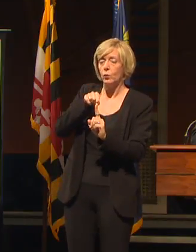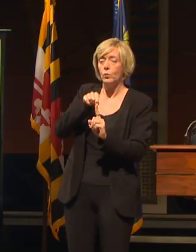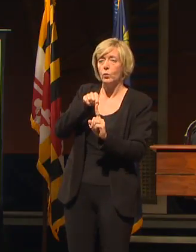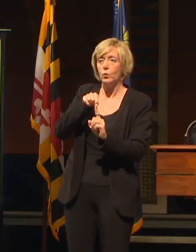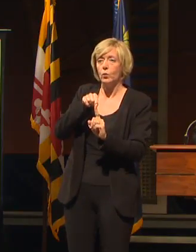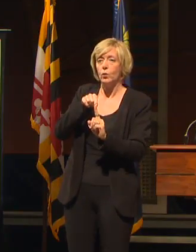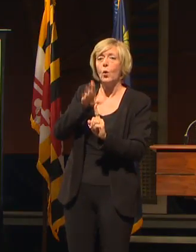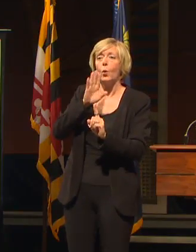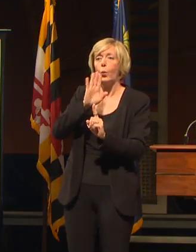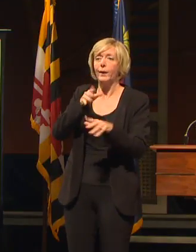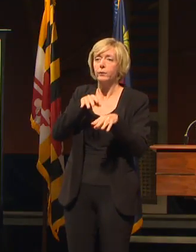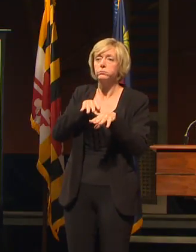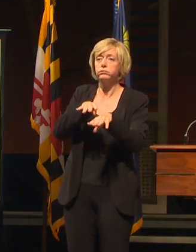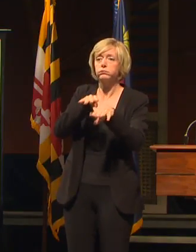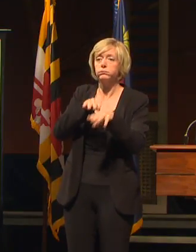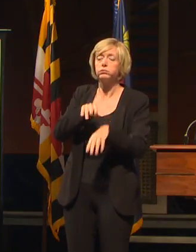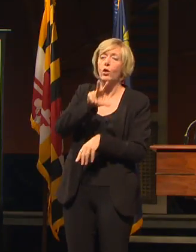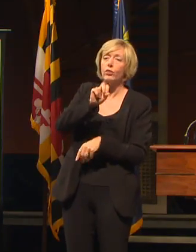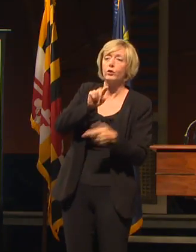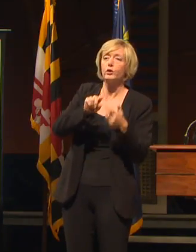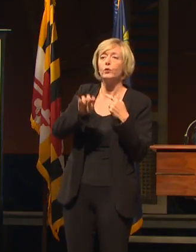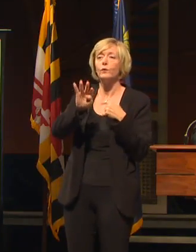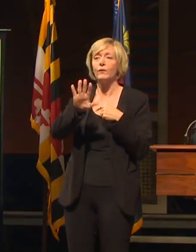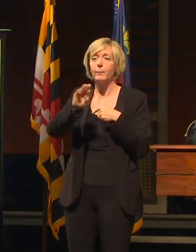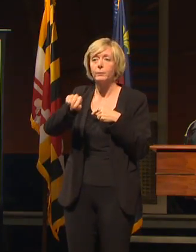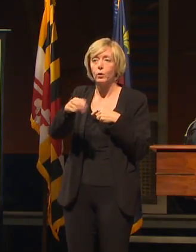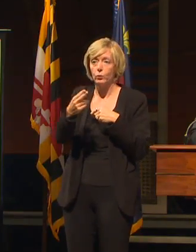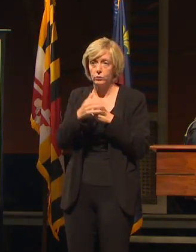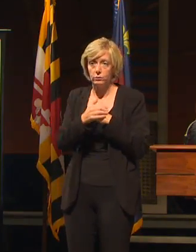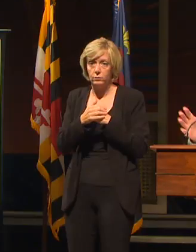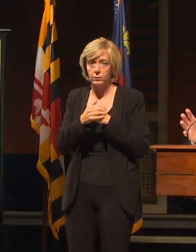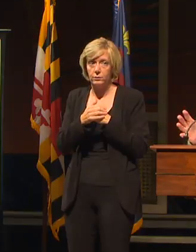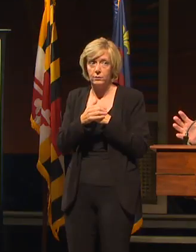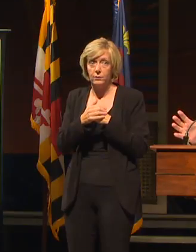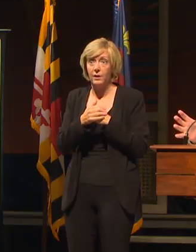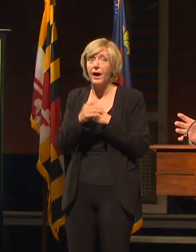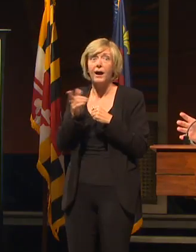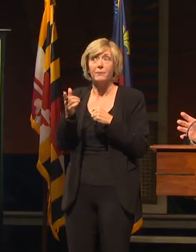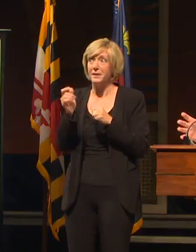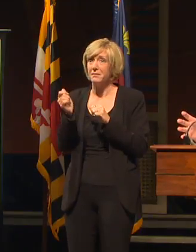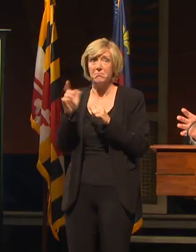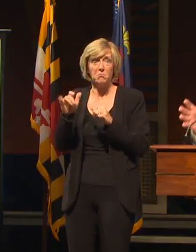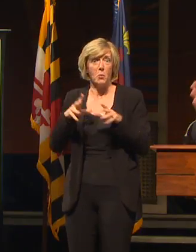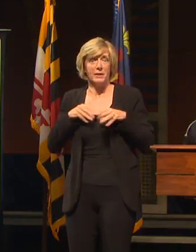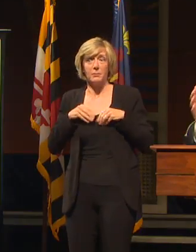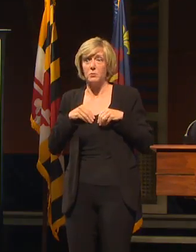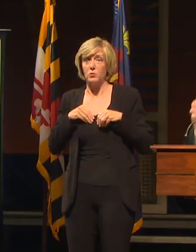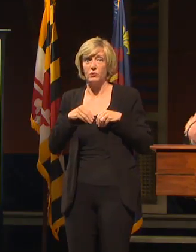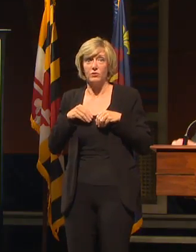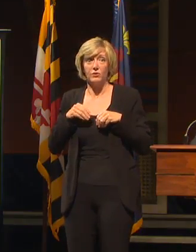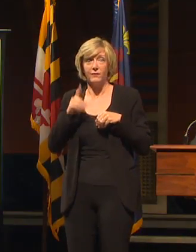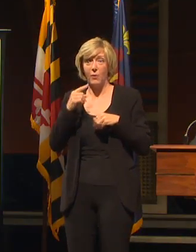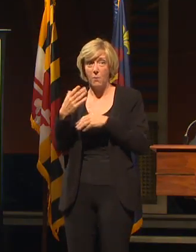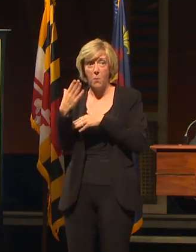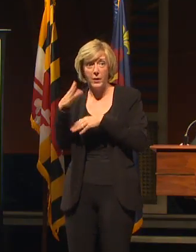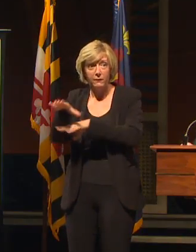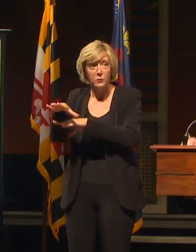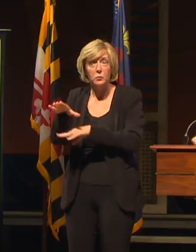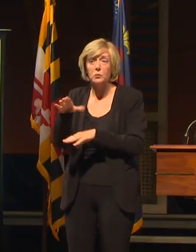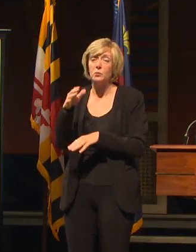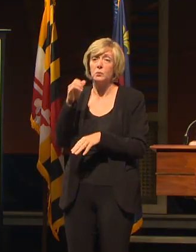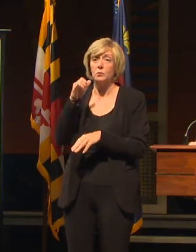will be at 30 to 45 miles an hour. I think everybody would accept that for dealing with the traffic that's out